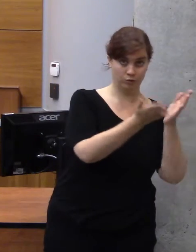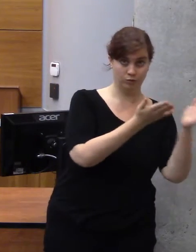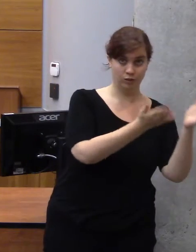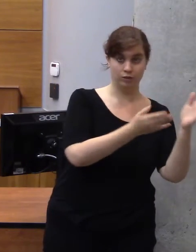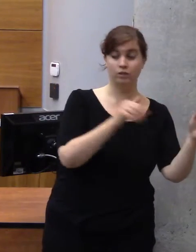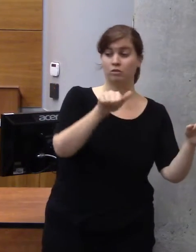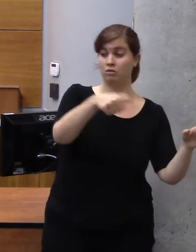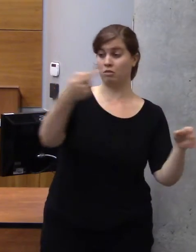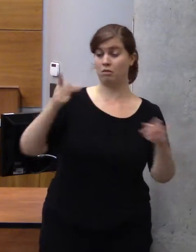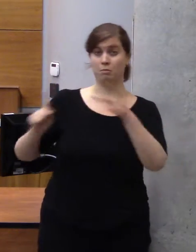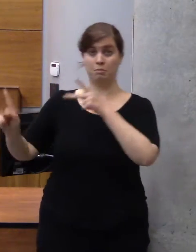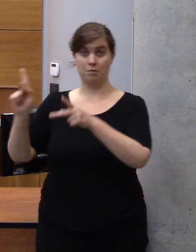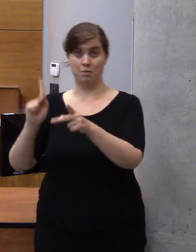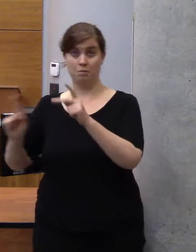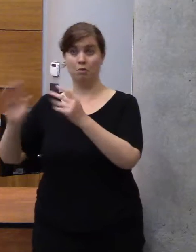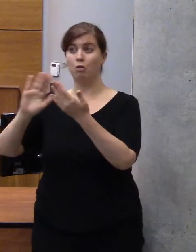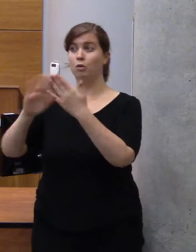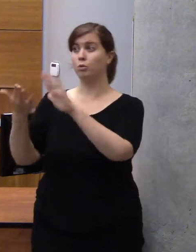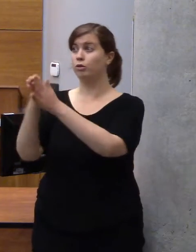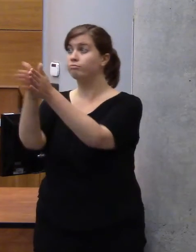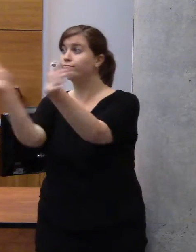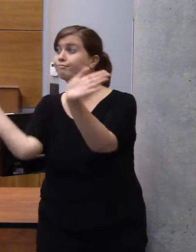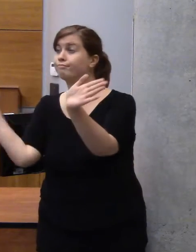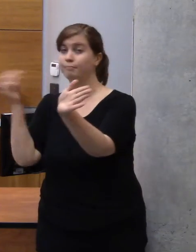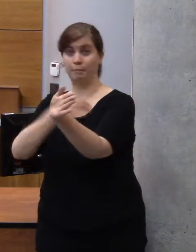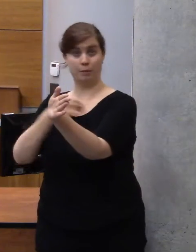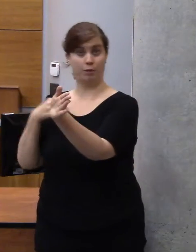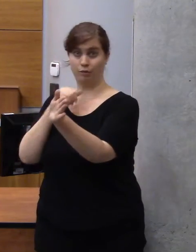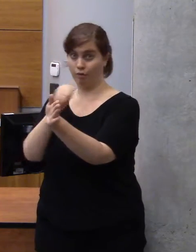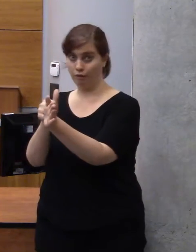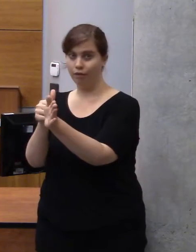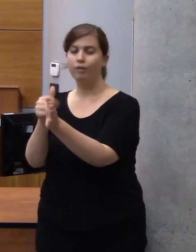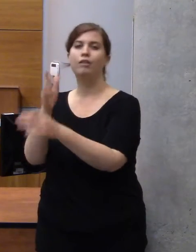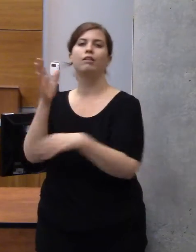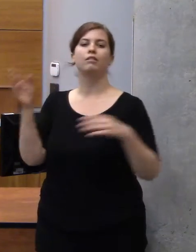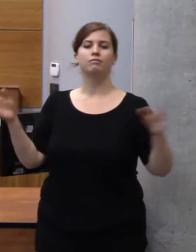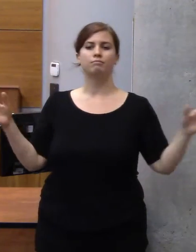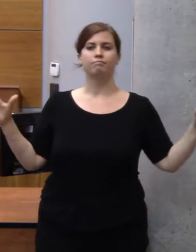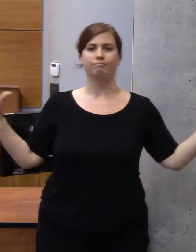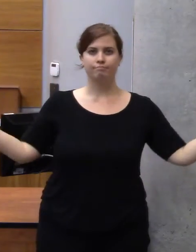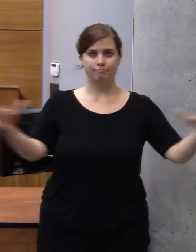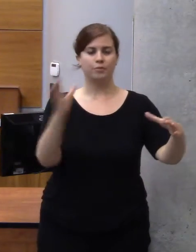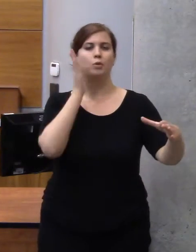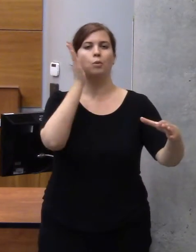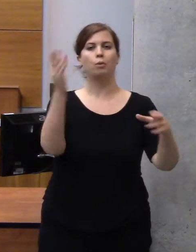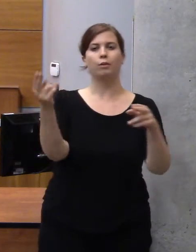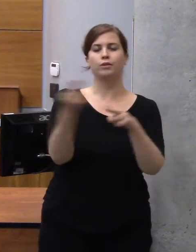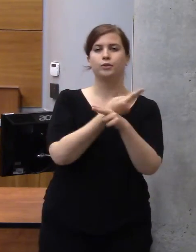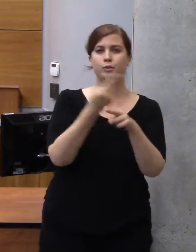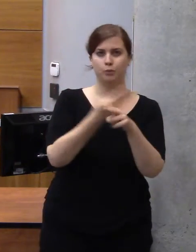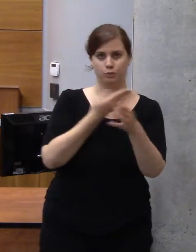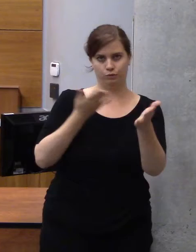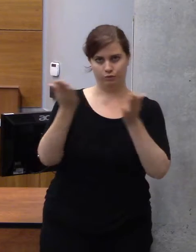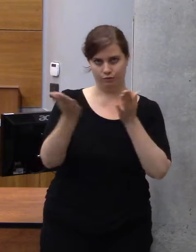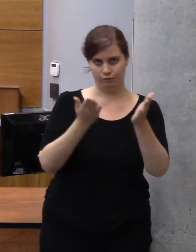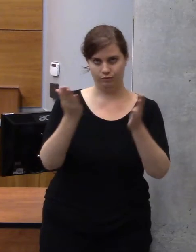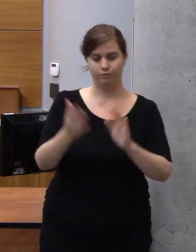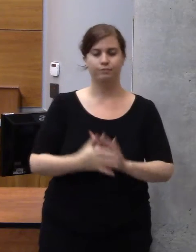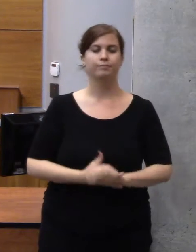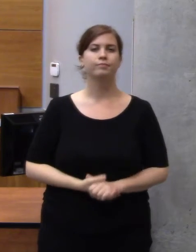is that you have to have a membership list. So let's say you are a social worker in a drop-in center. You may have 55 youth coming to your